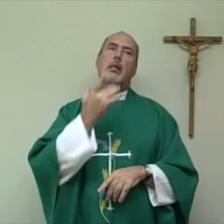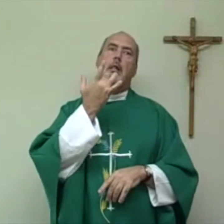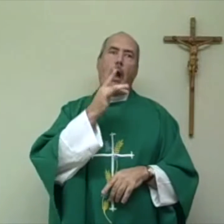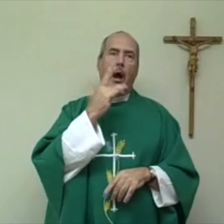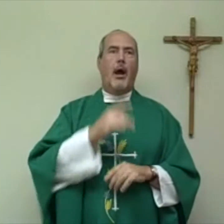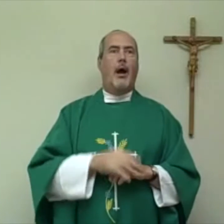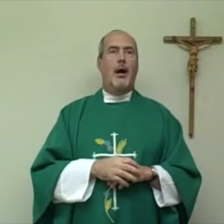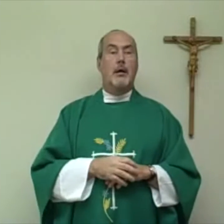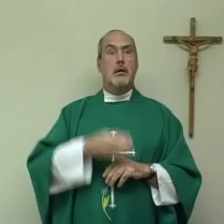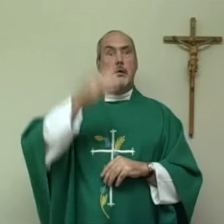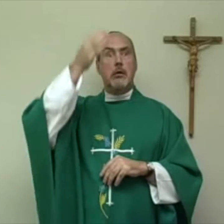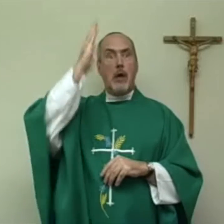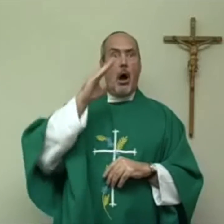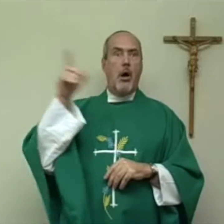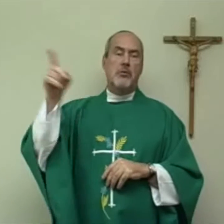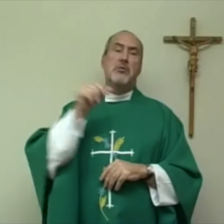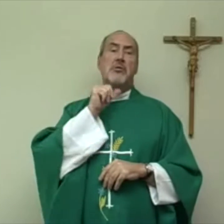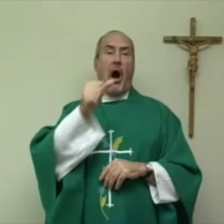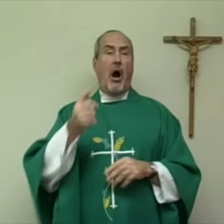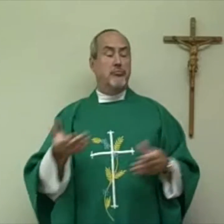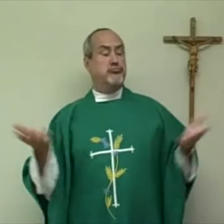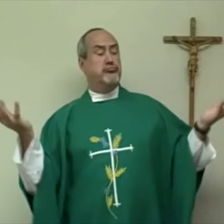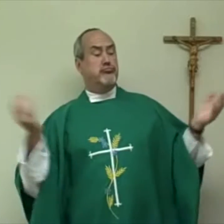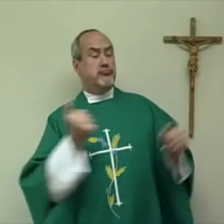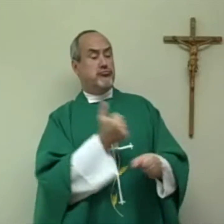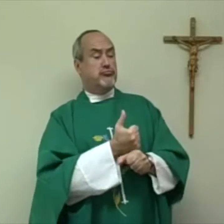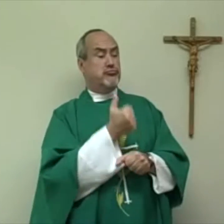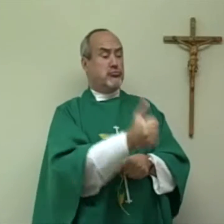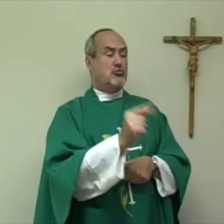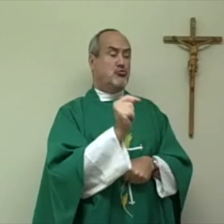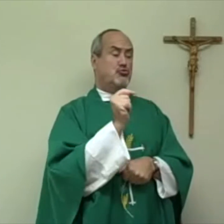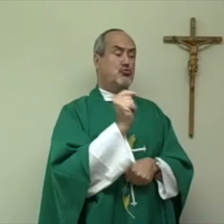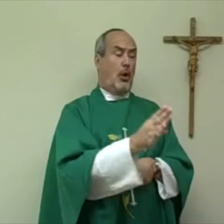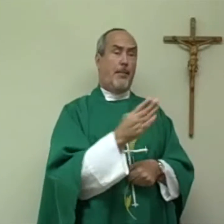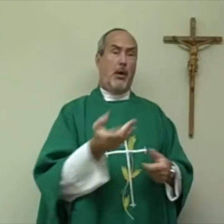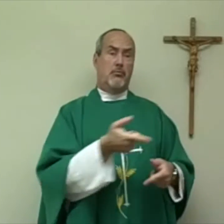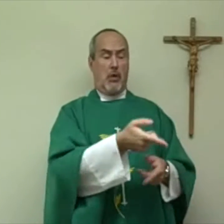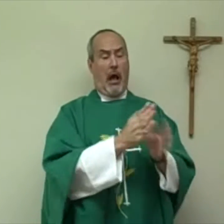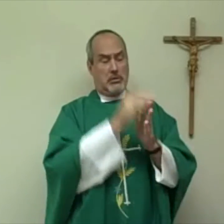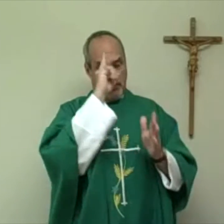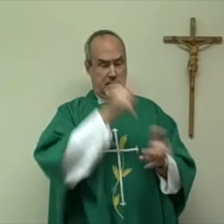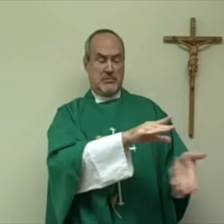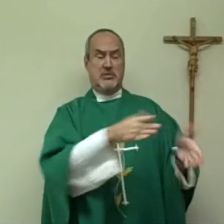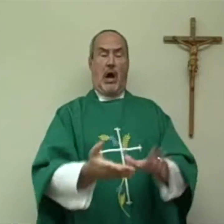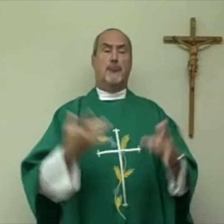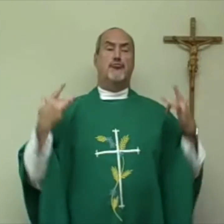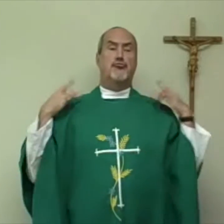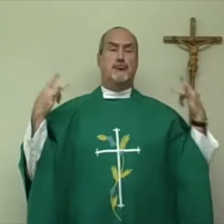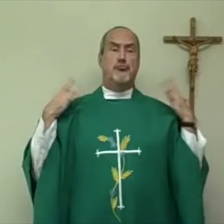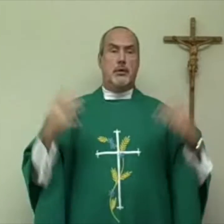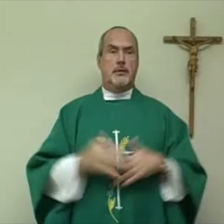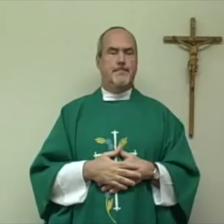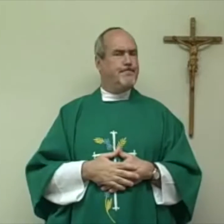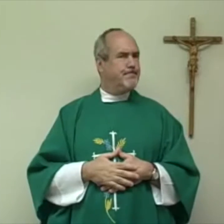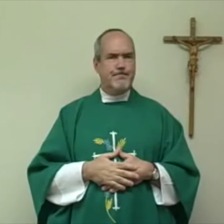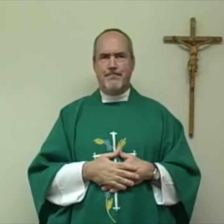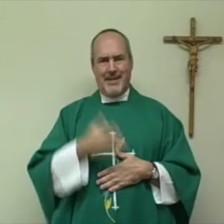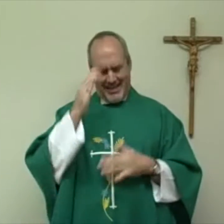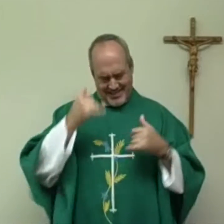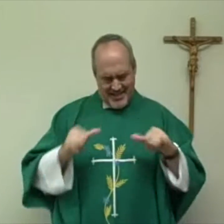run out. But we're quite fortunate because God just doesn't say, oh, well, that's too bad for you. When you die,